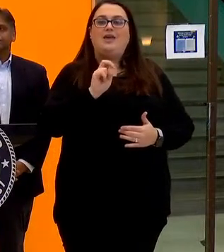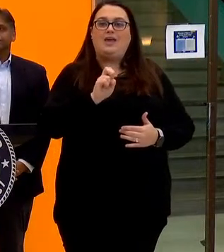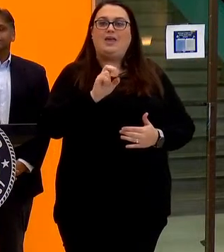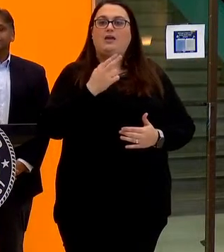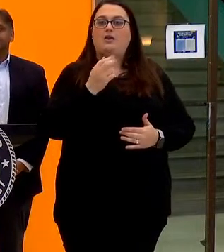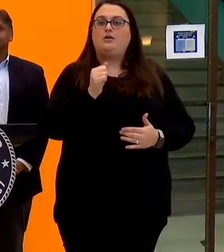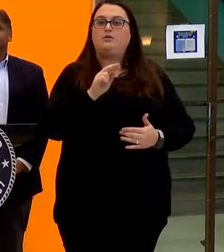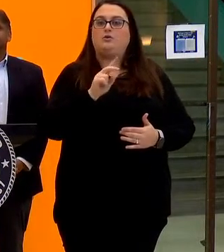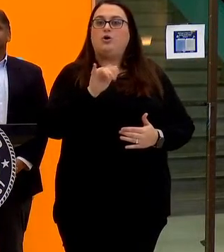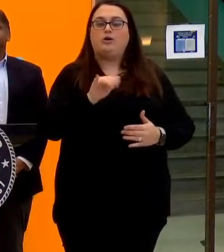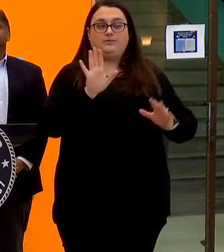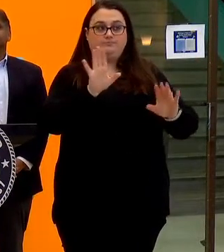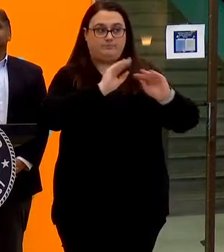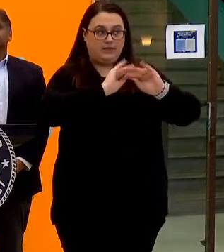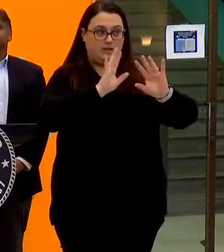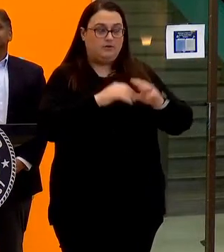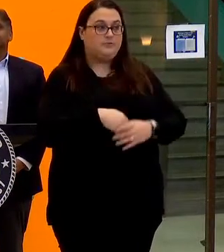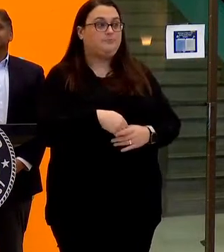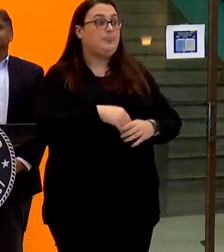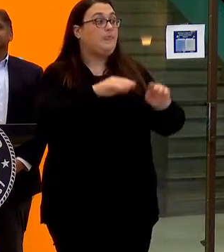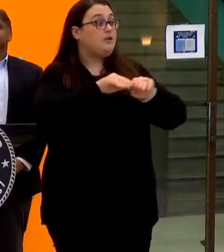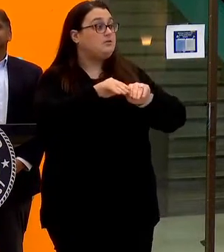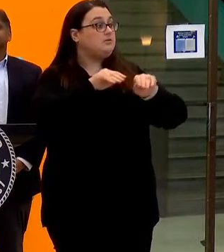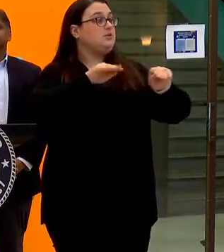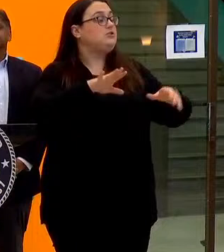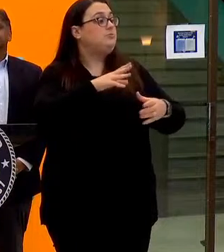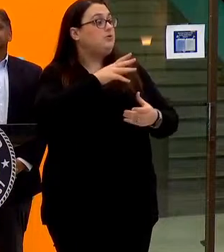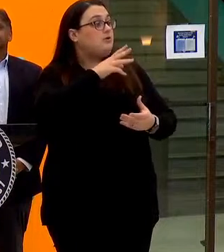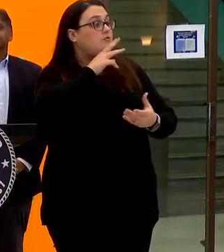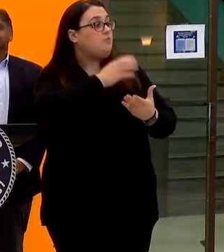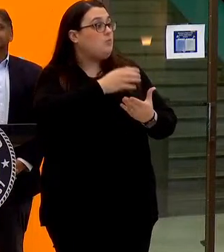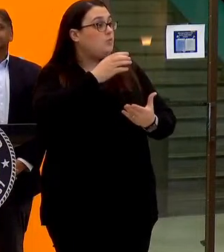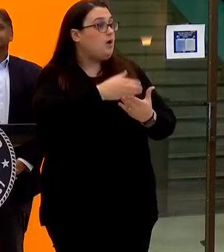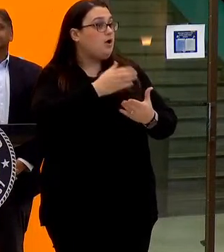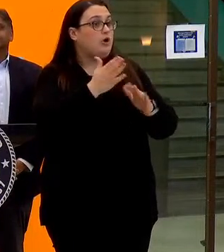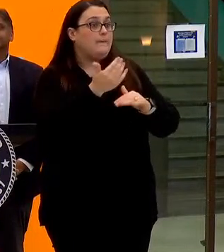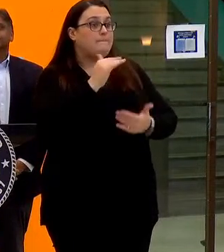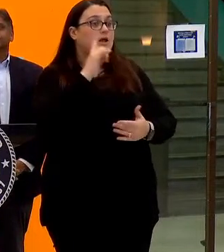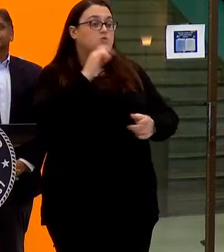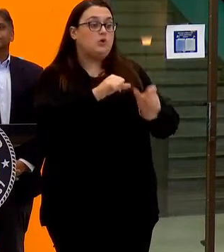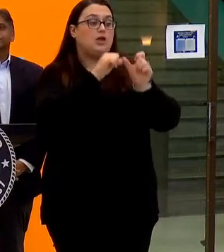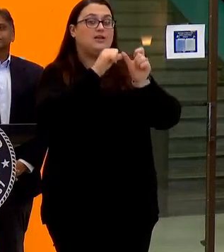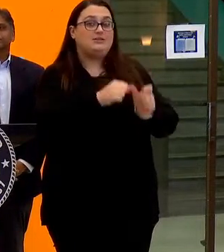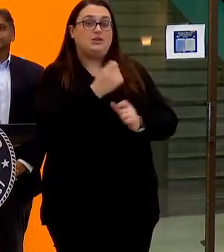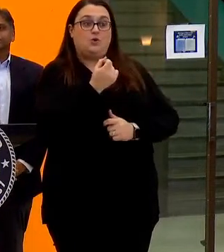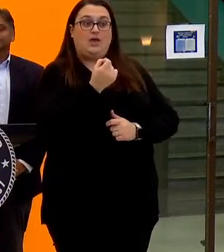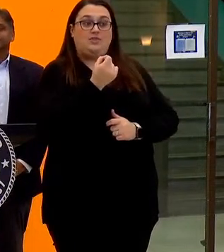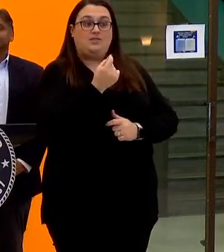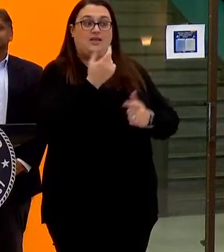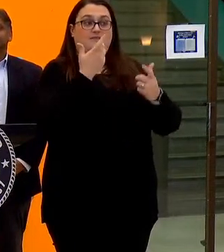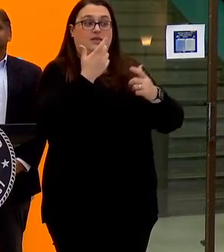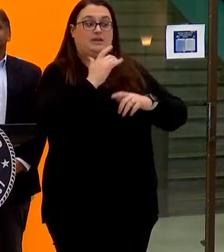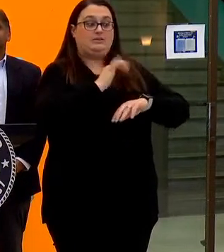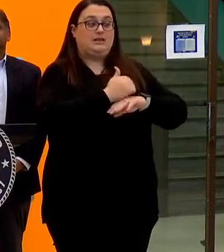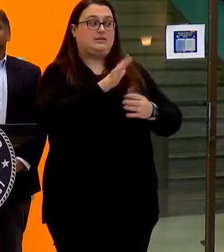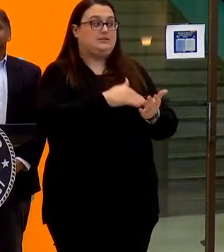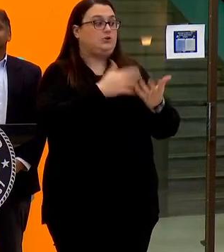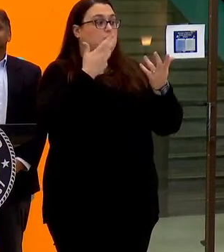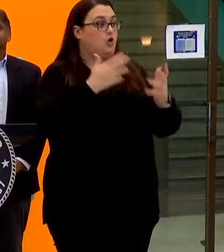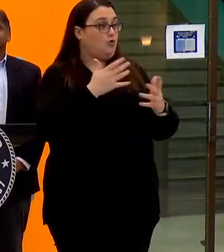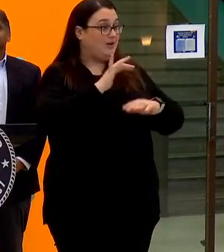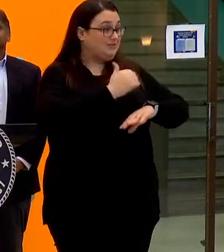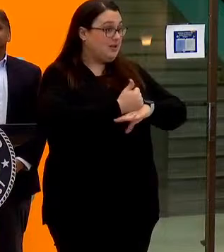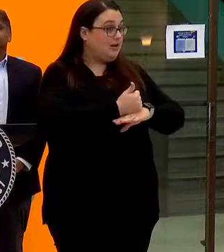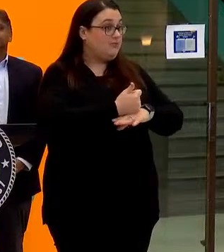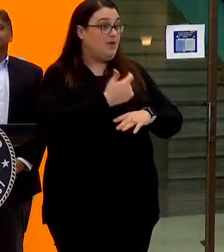Now to clarify, distribution of bottled and carton water will continue at those 11 designated sites. These